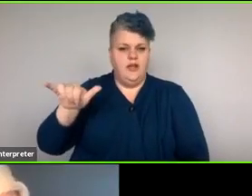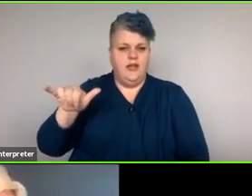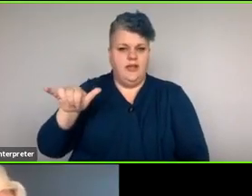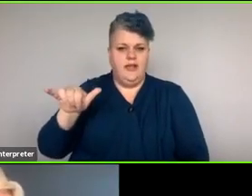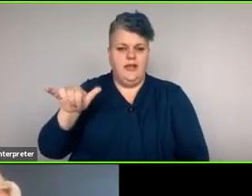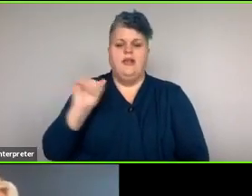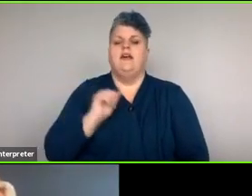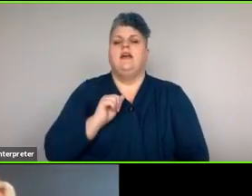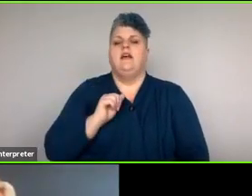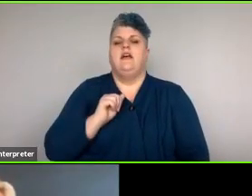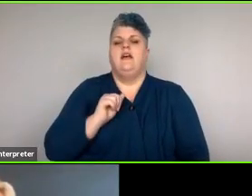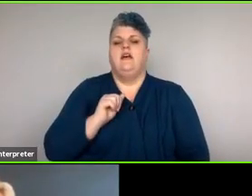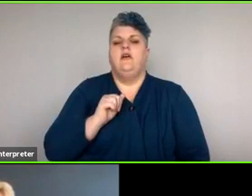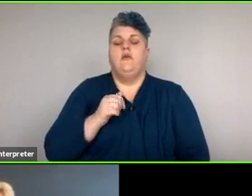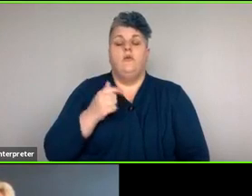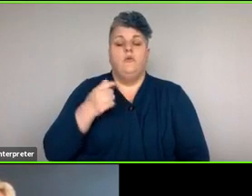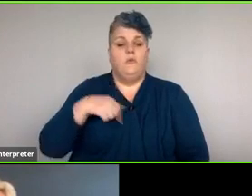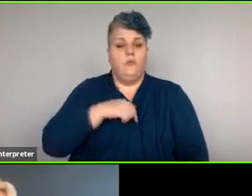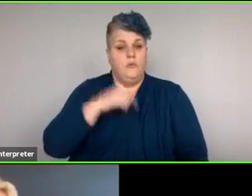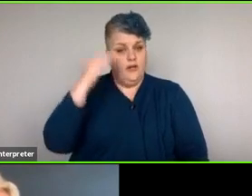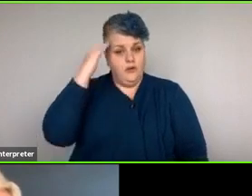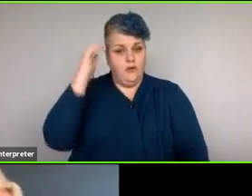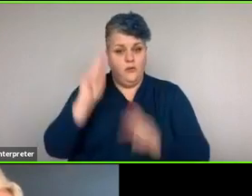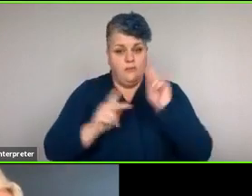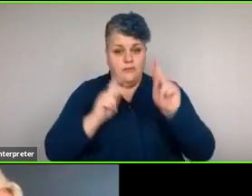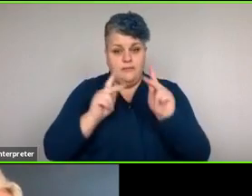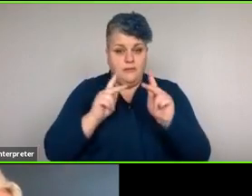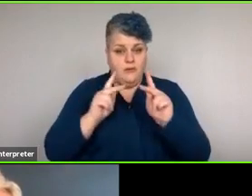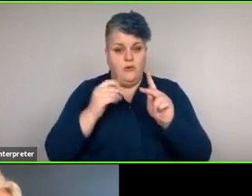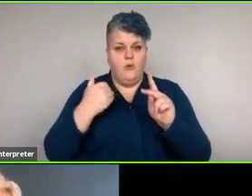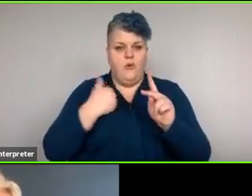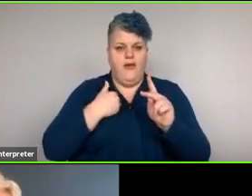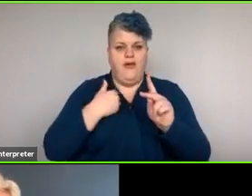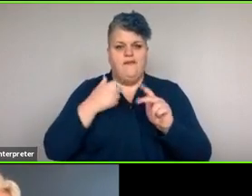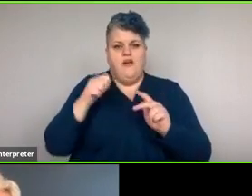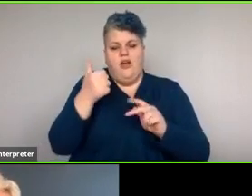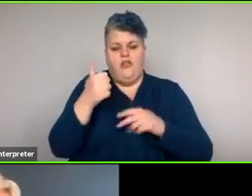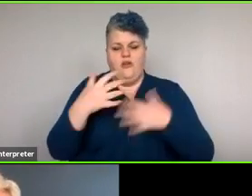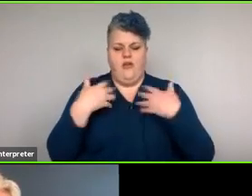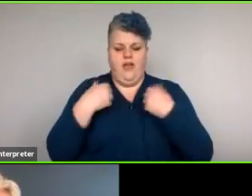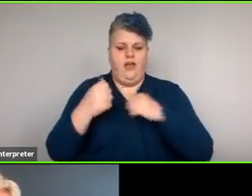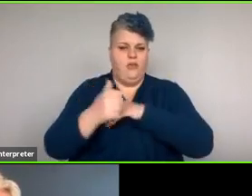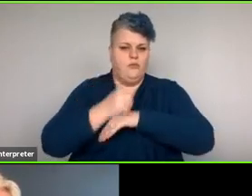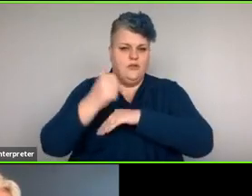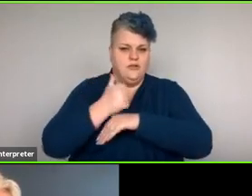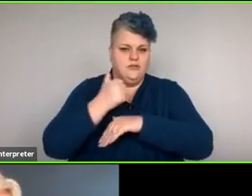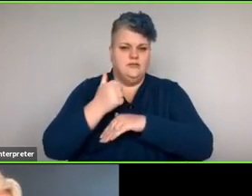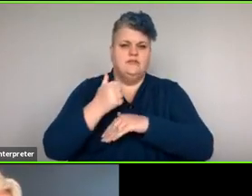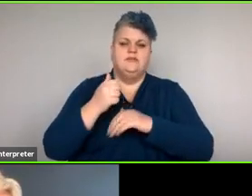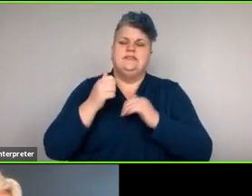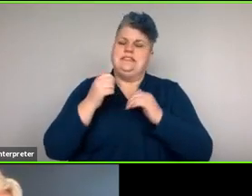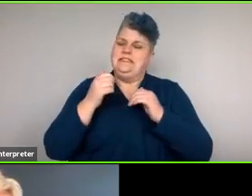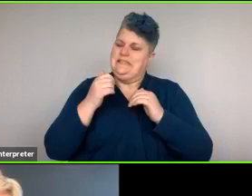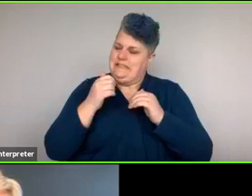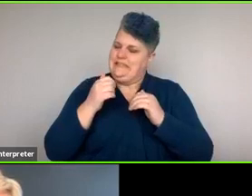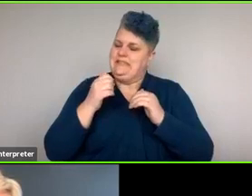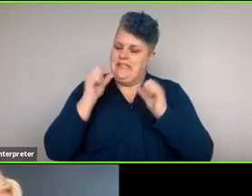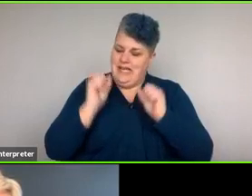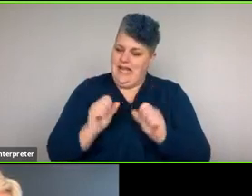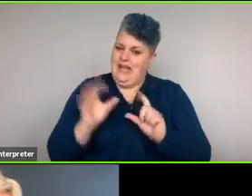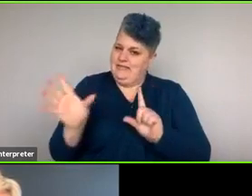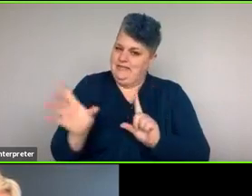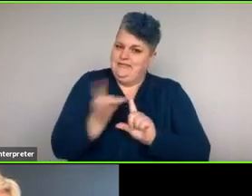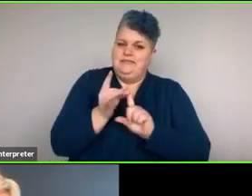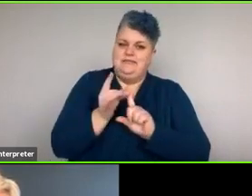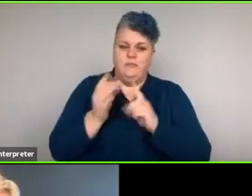we hear from Sydney. We know that people who have underlying conditions are more susceptible to